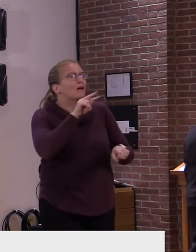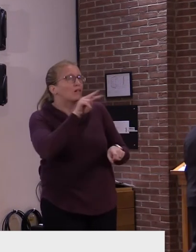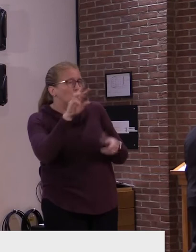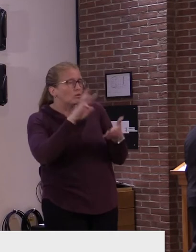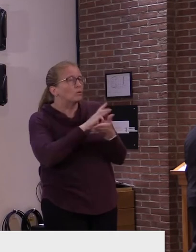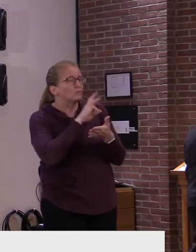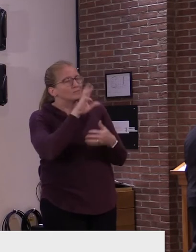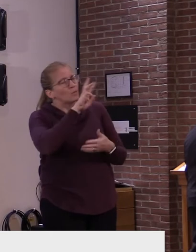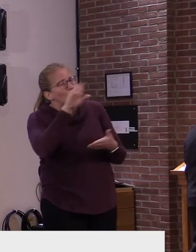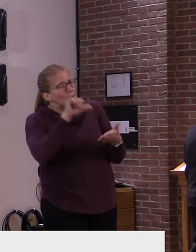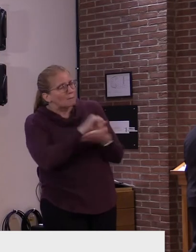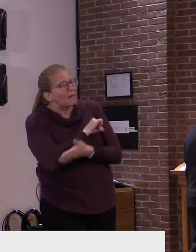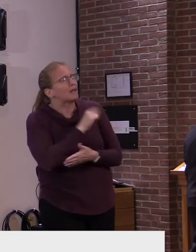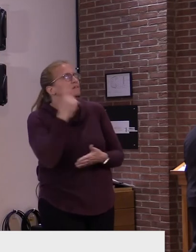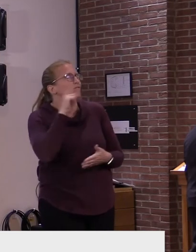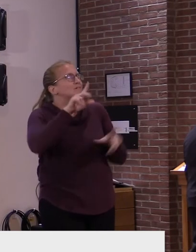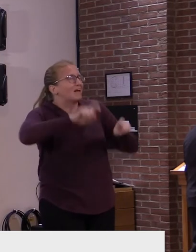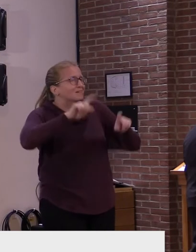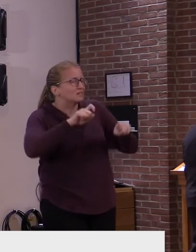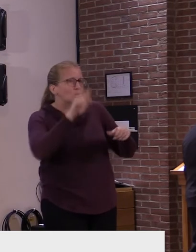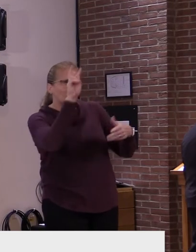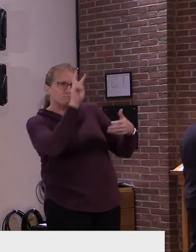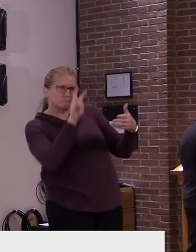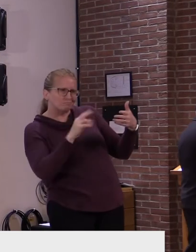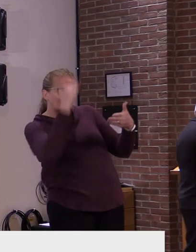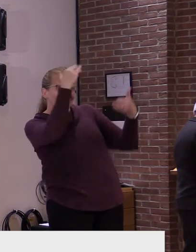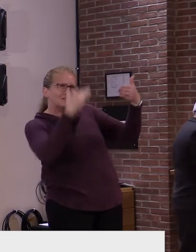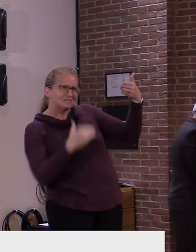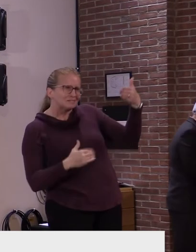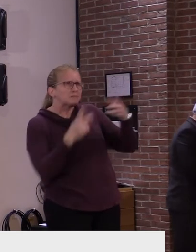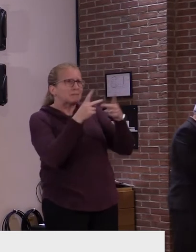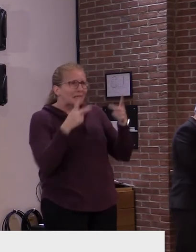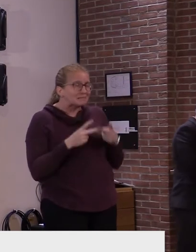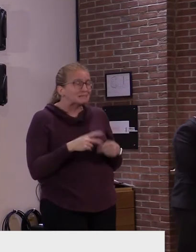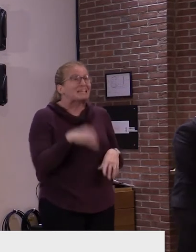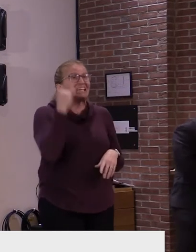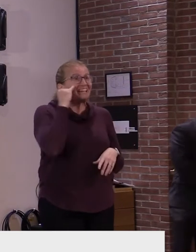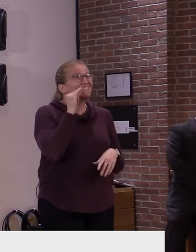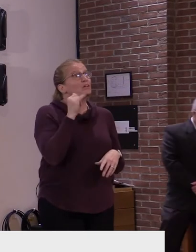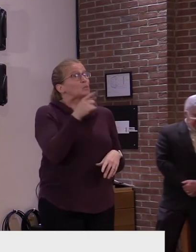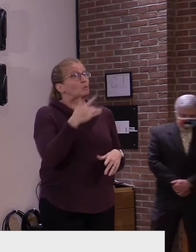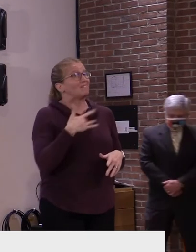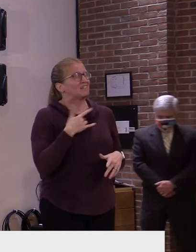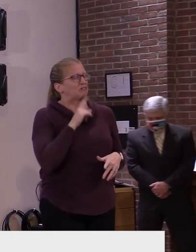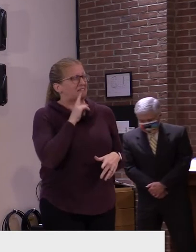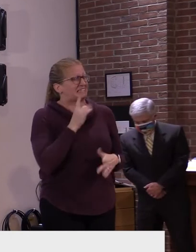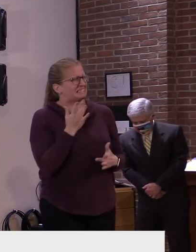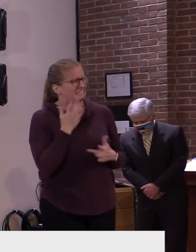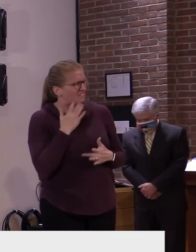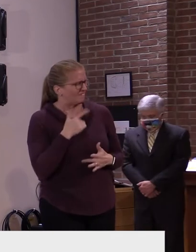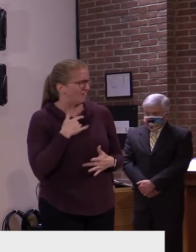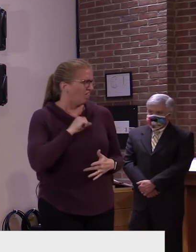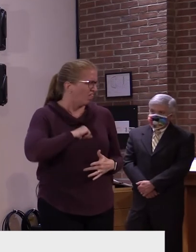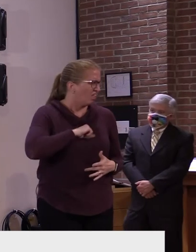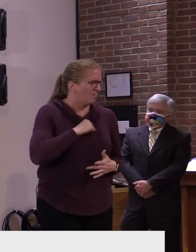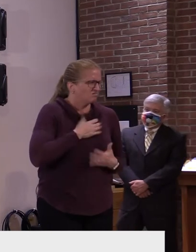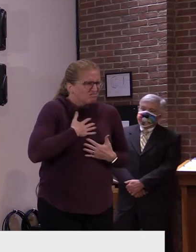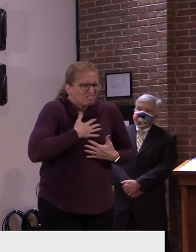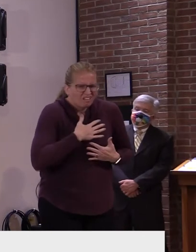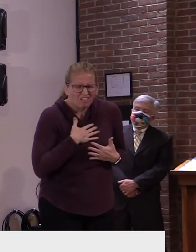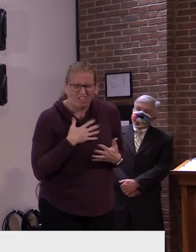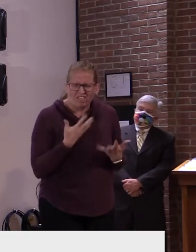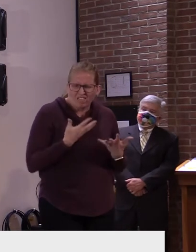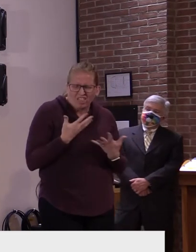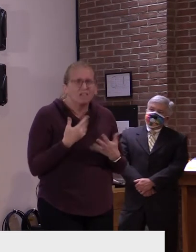testing call your healthcare provider if you develop any symptoms at any point i'd like